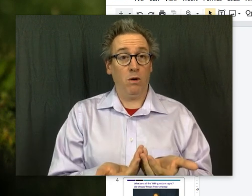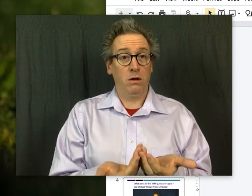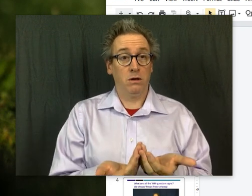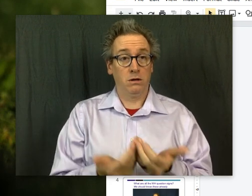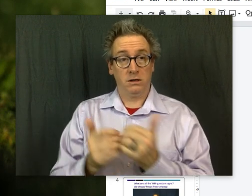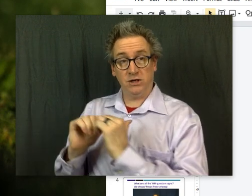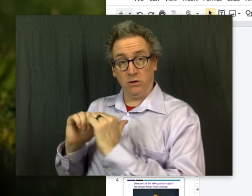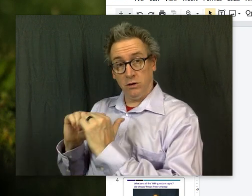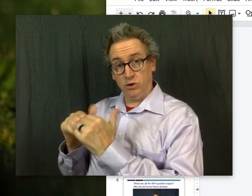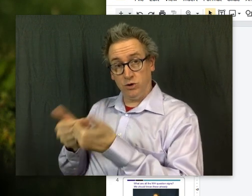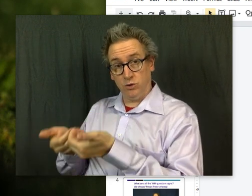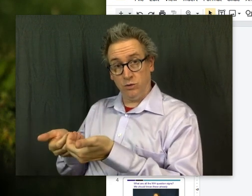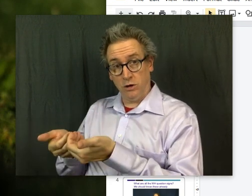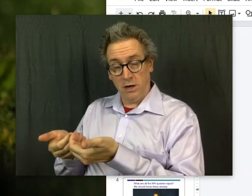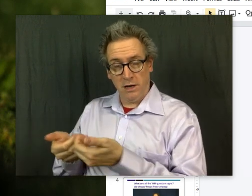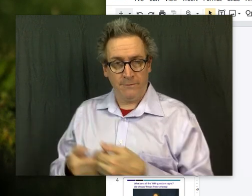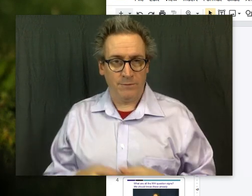How. So,